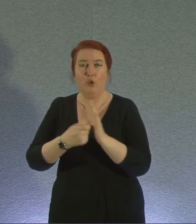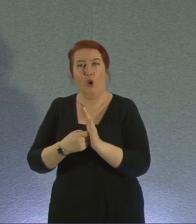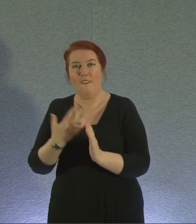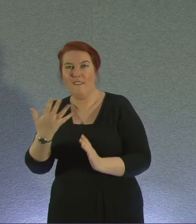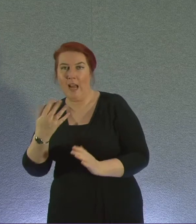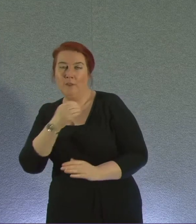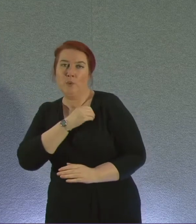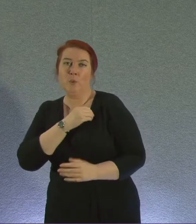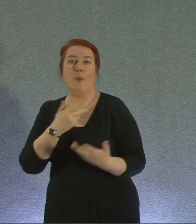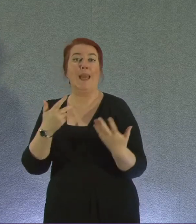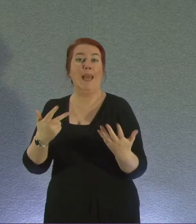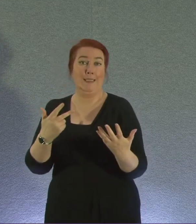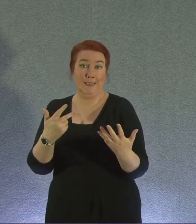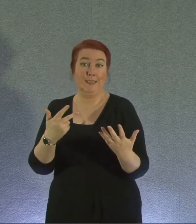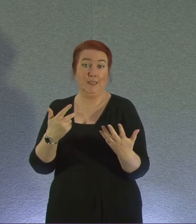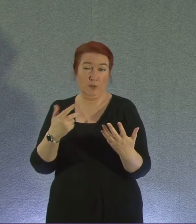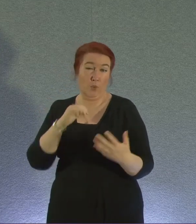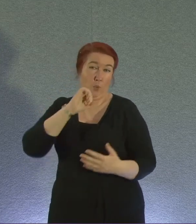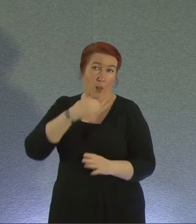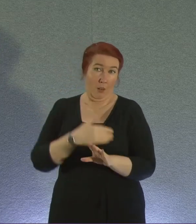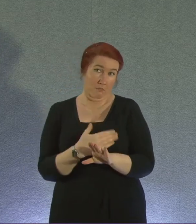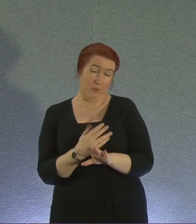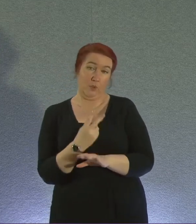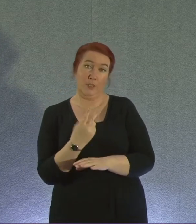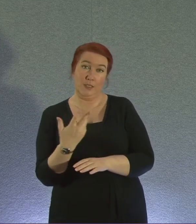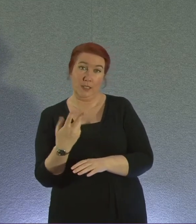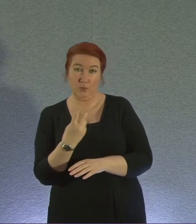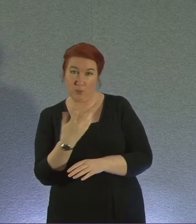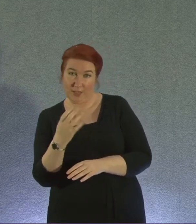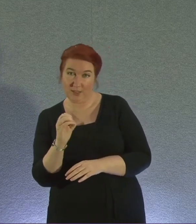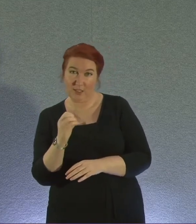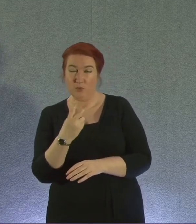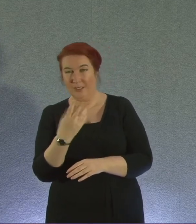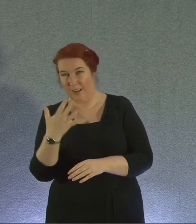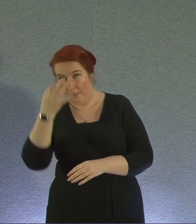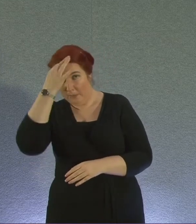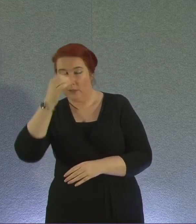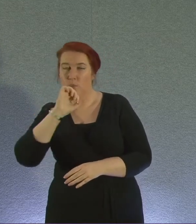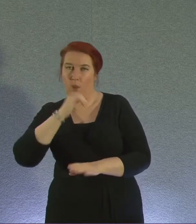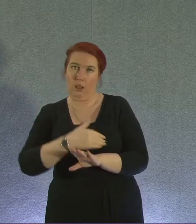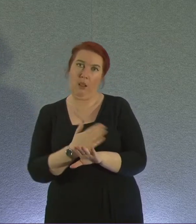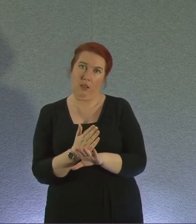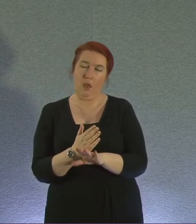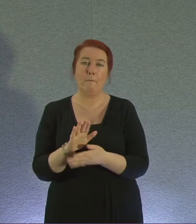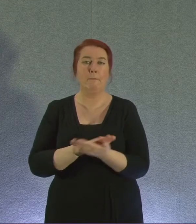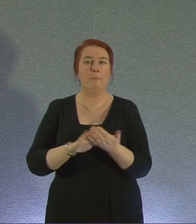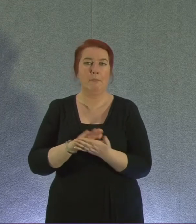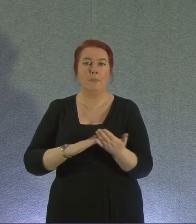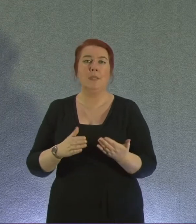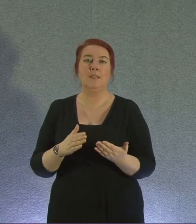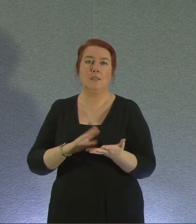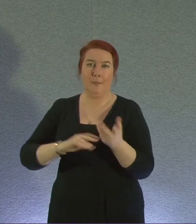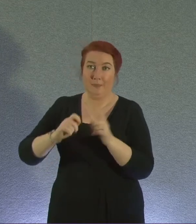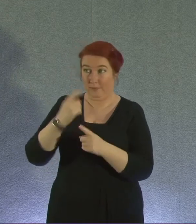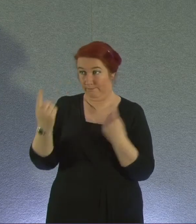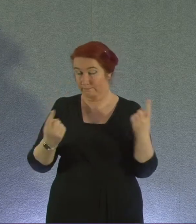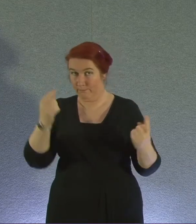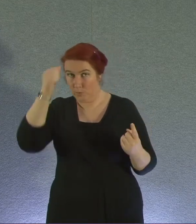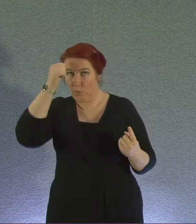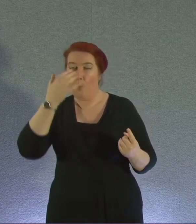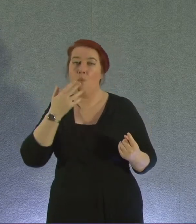5 to 8, we will ring the division bell 10 minutes before and then again 5 minutes before to give members an indication of when the vote will